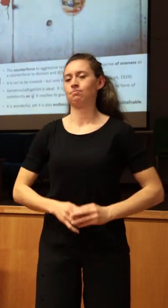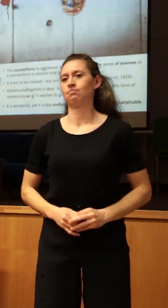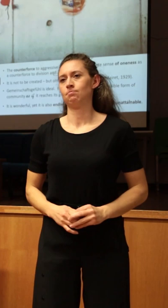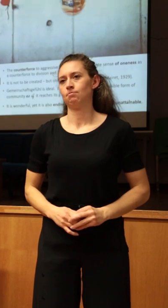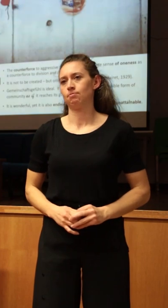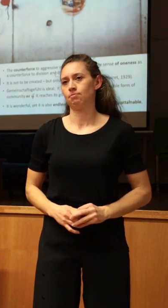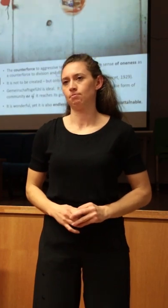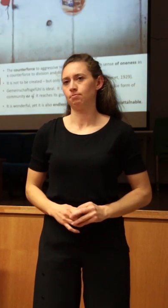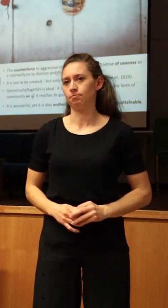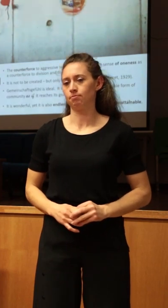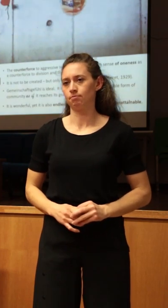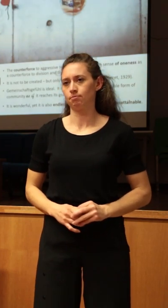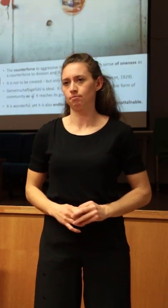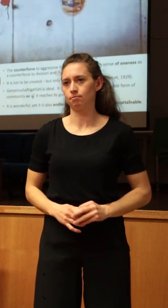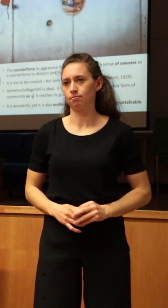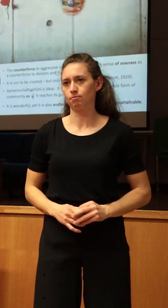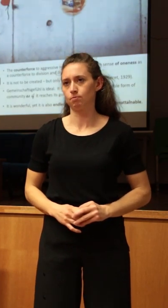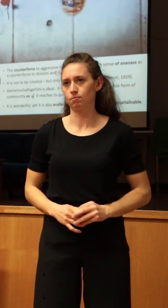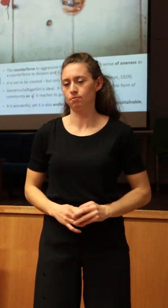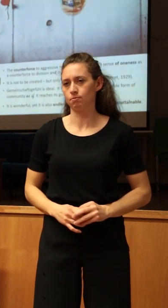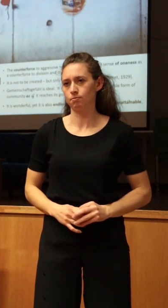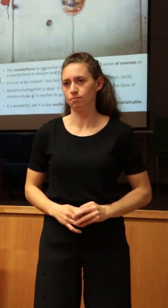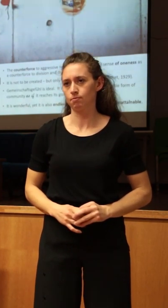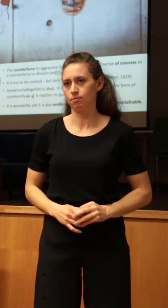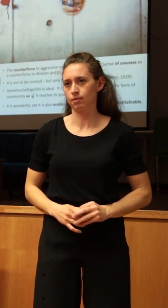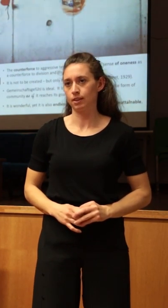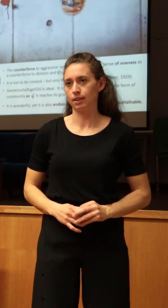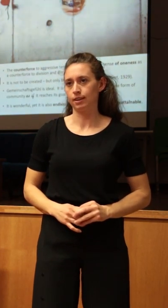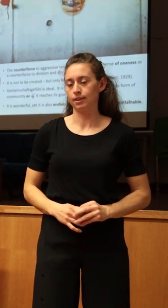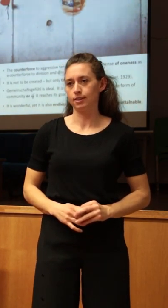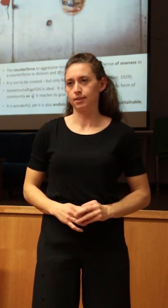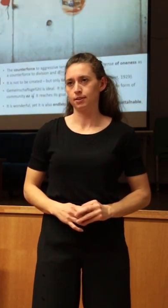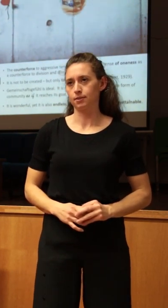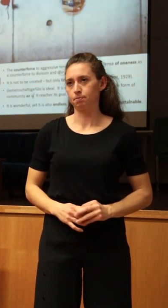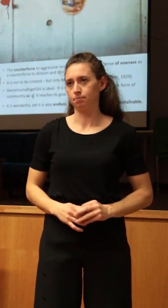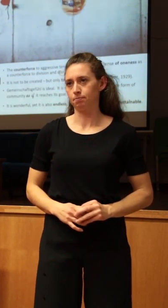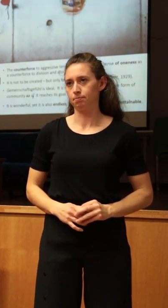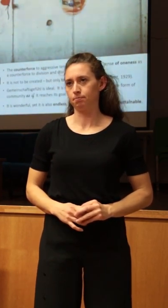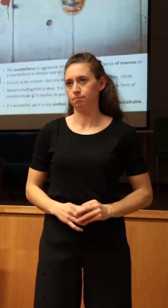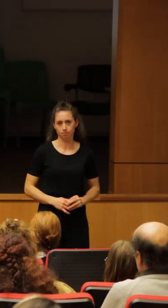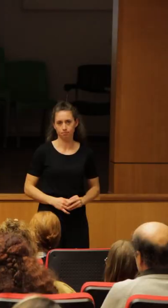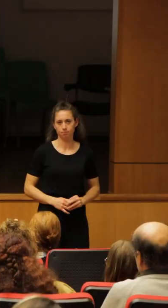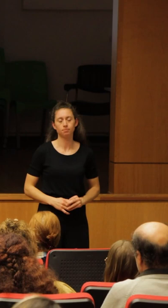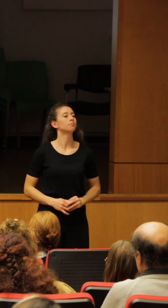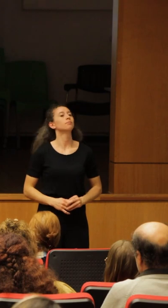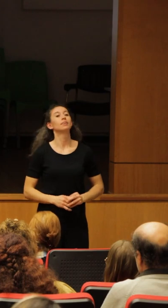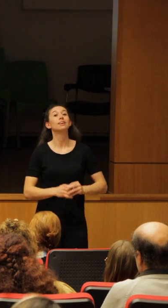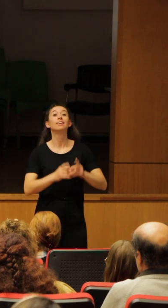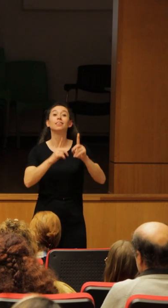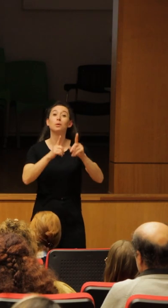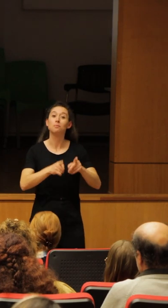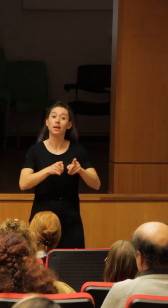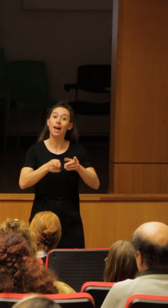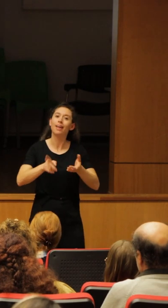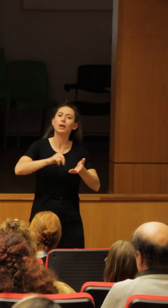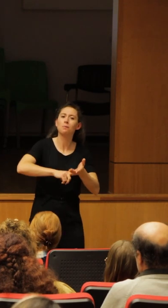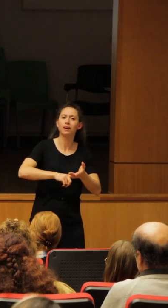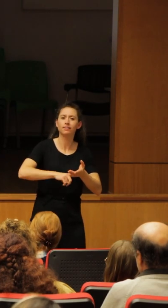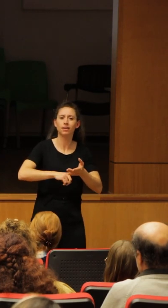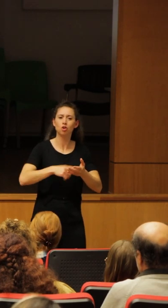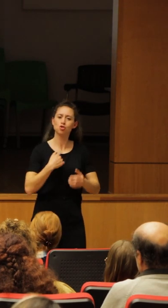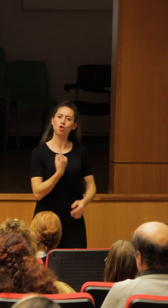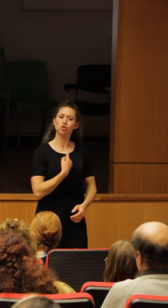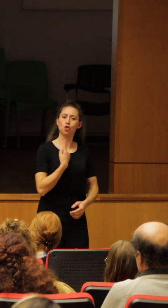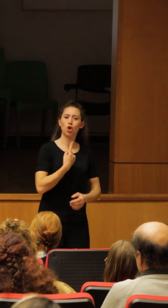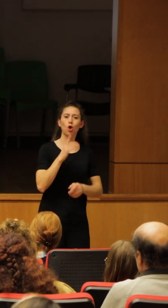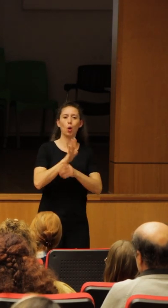the every little atom. Yeah. And being one with cosmos. Y a su vez ser uno no solamente con